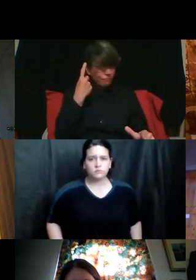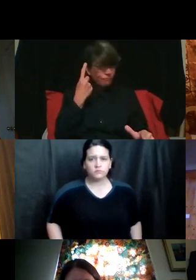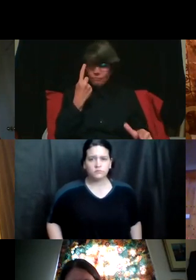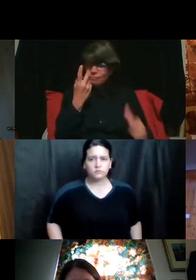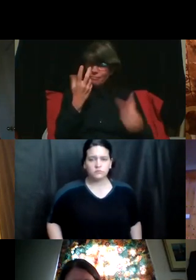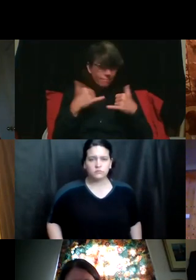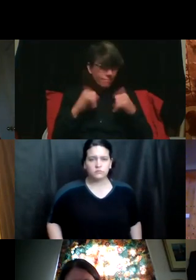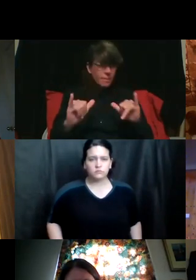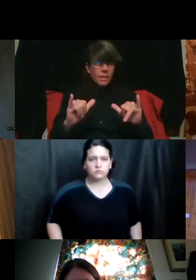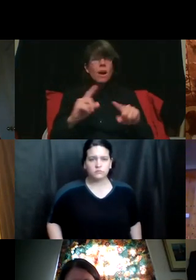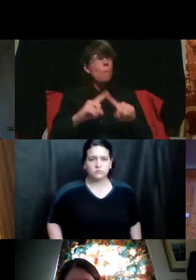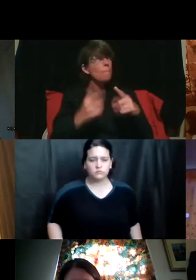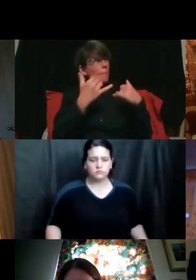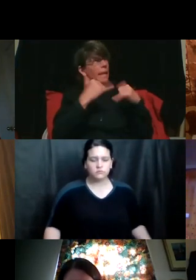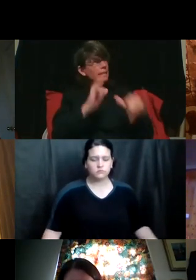yet I do.